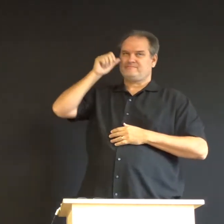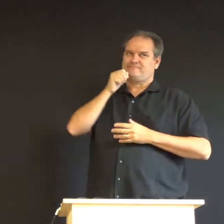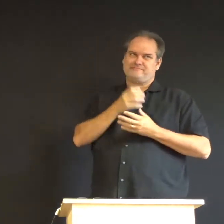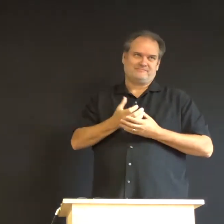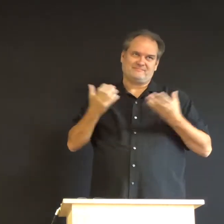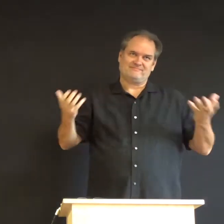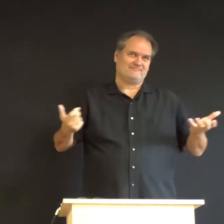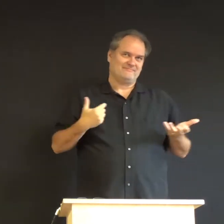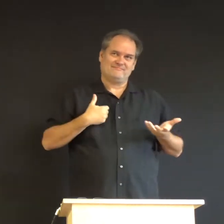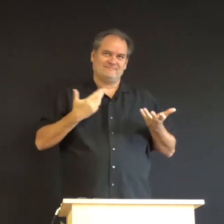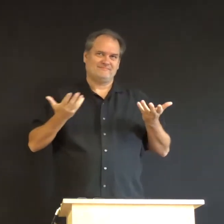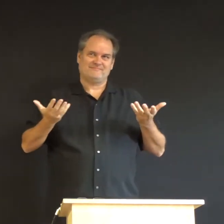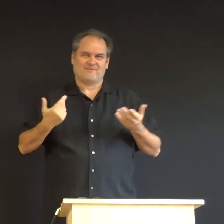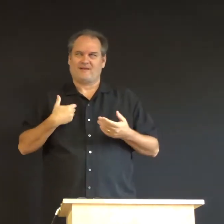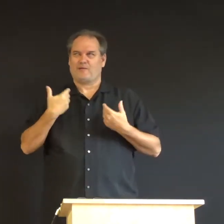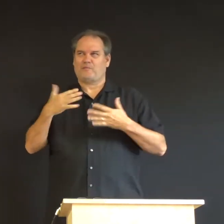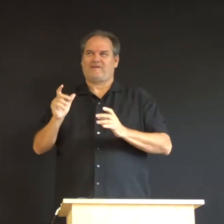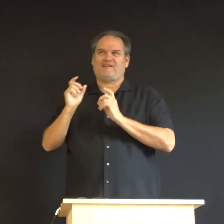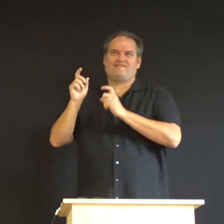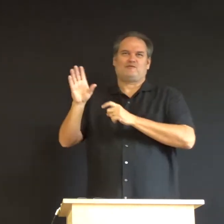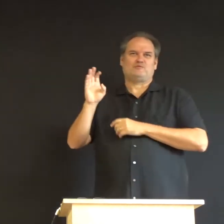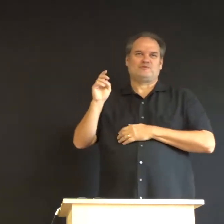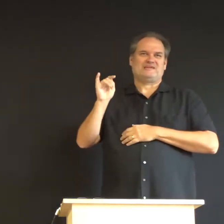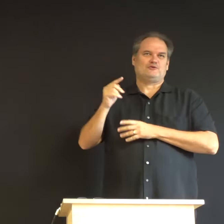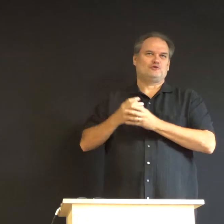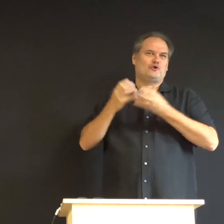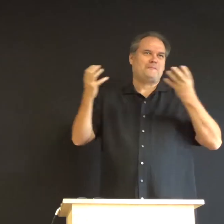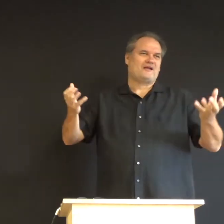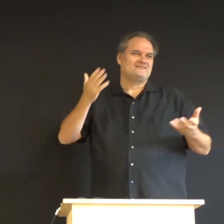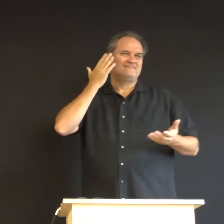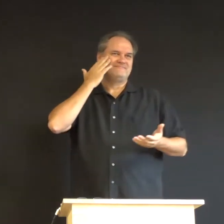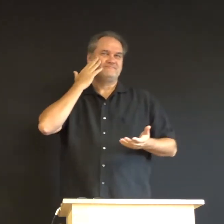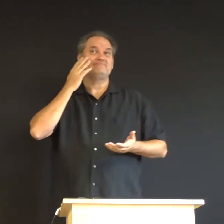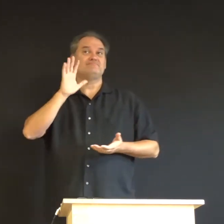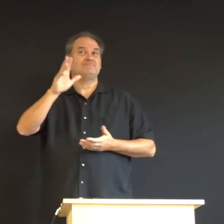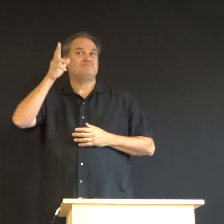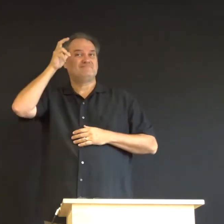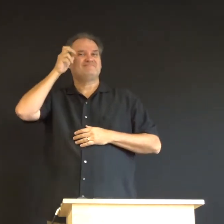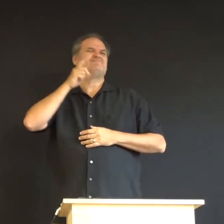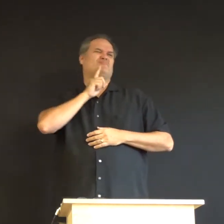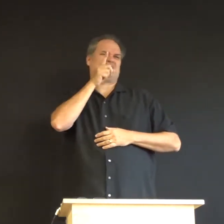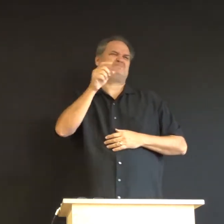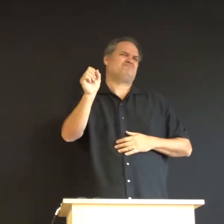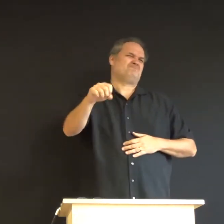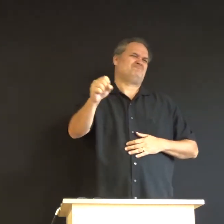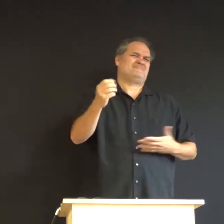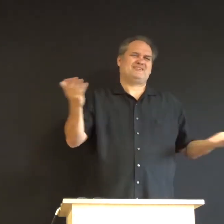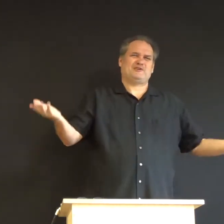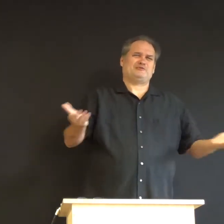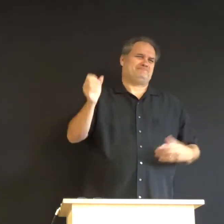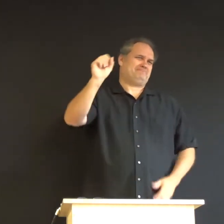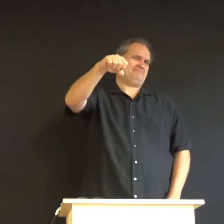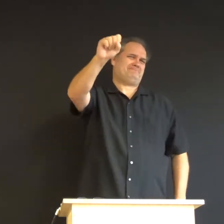Now, I don't talk a whole lot about demons myself. I don't want to give them a whole lot of credit because demons are real,